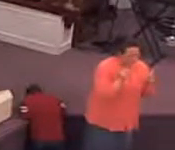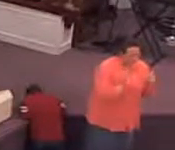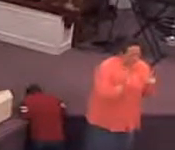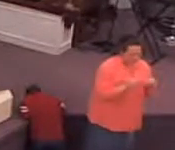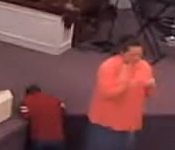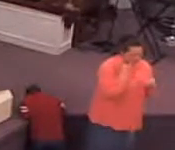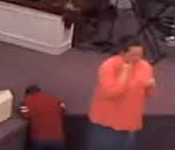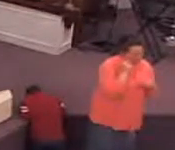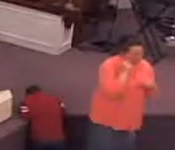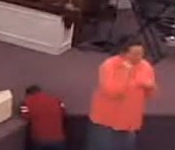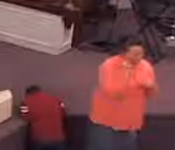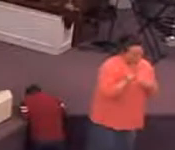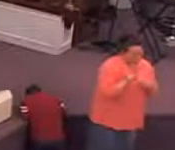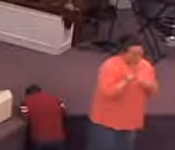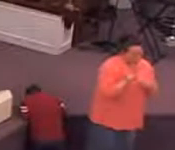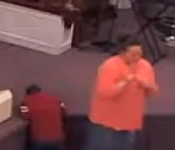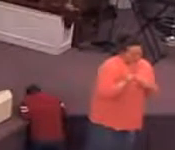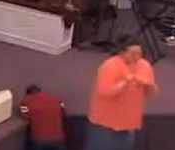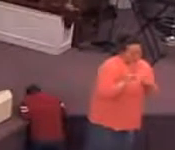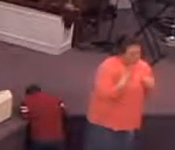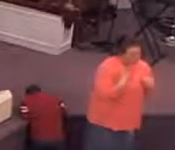have.